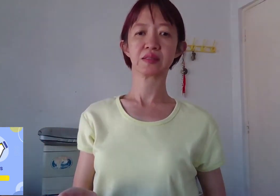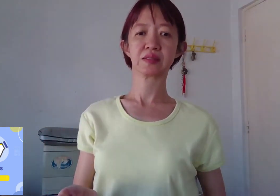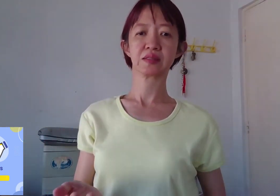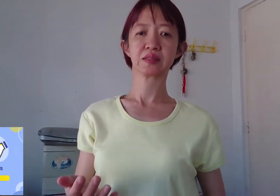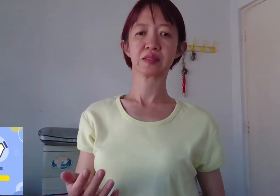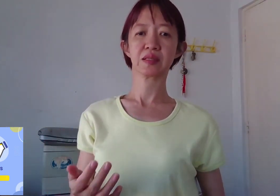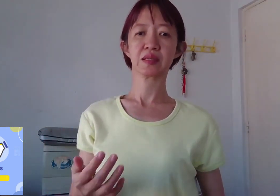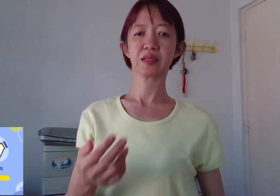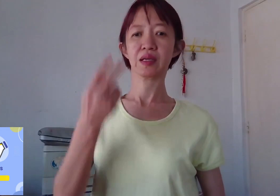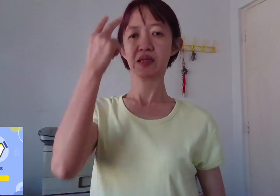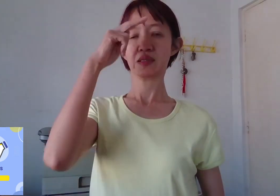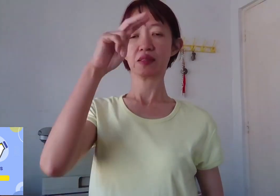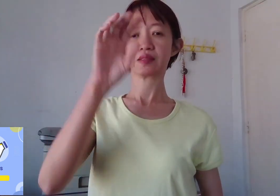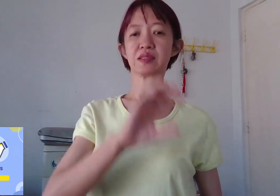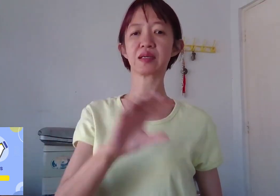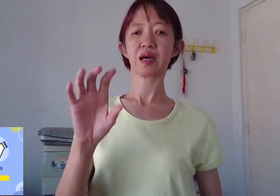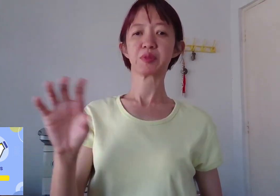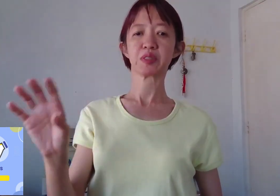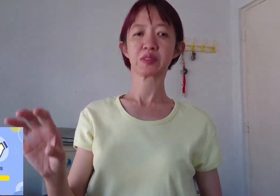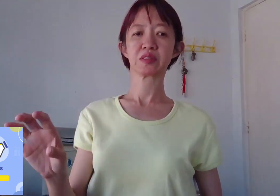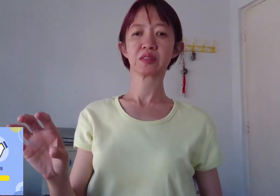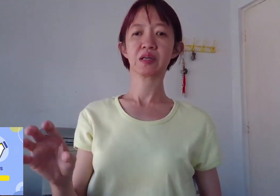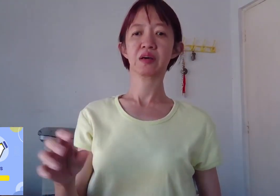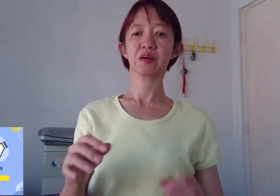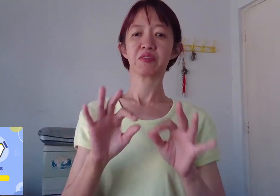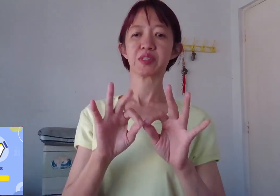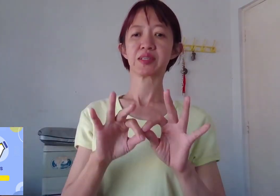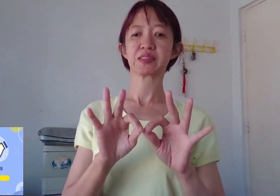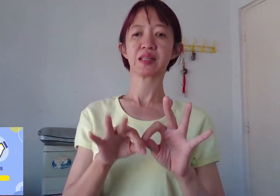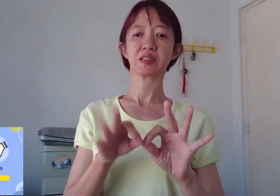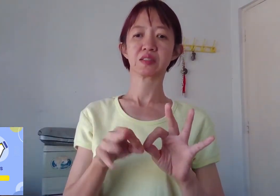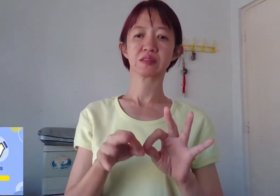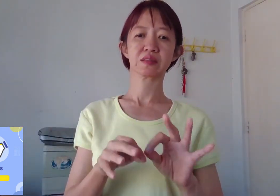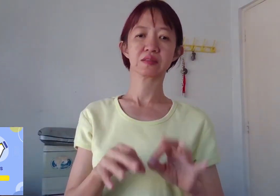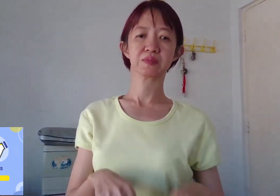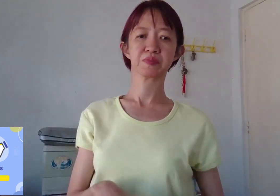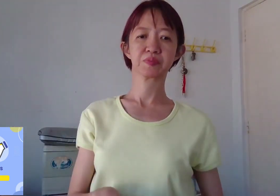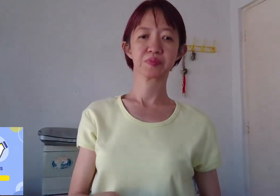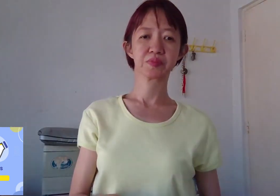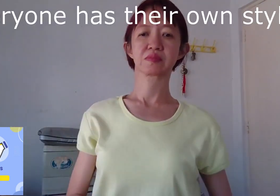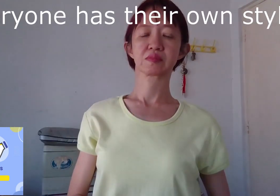is. See captions for translation.